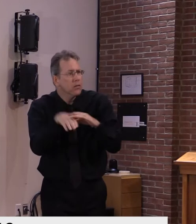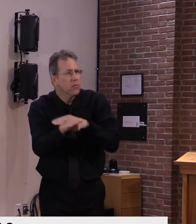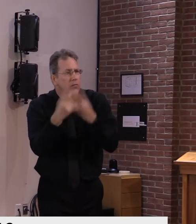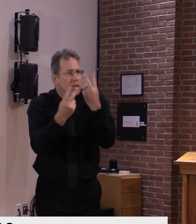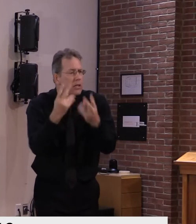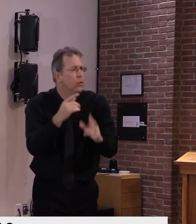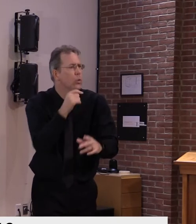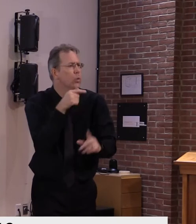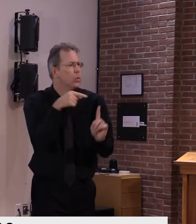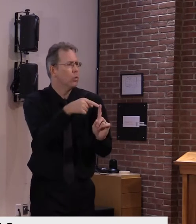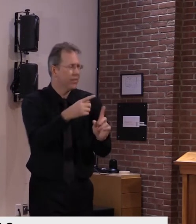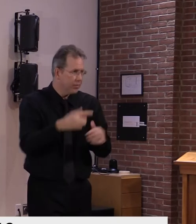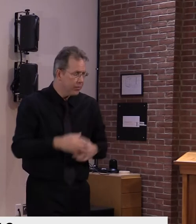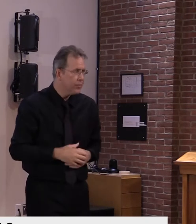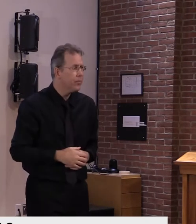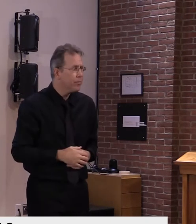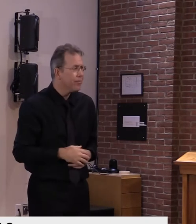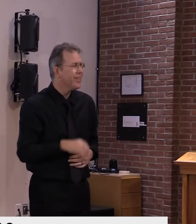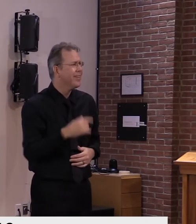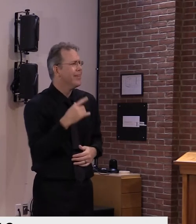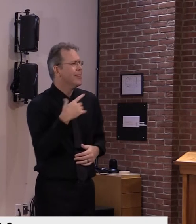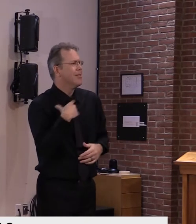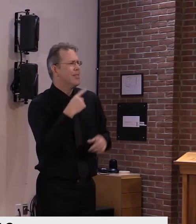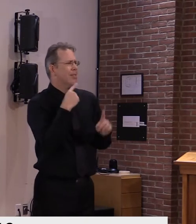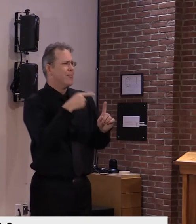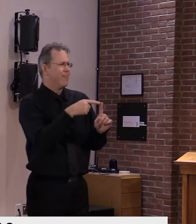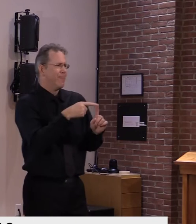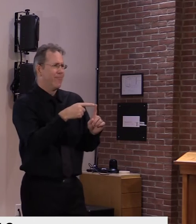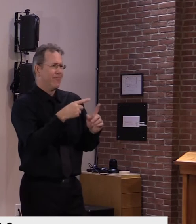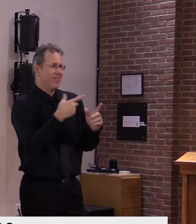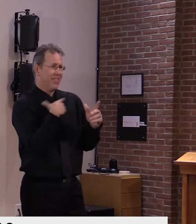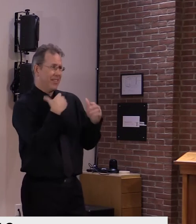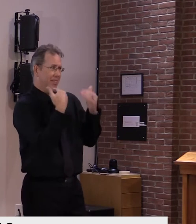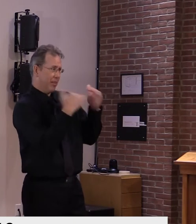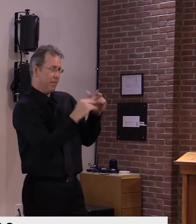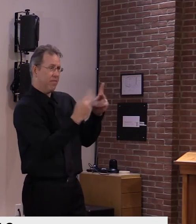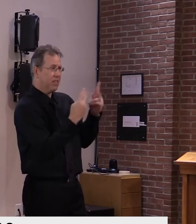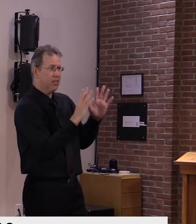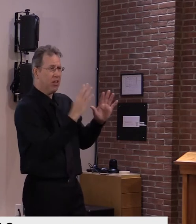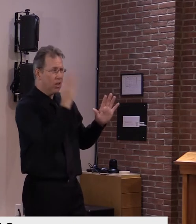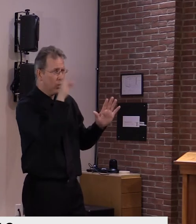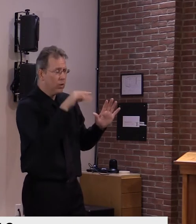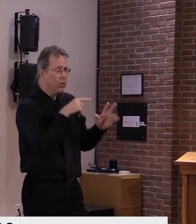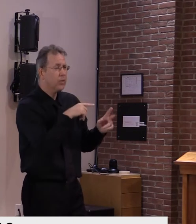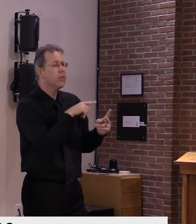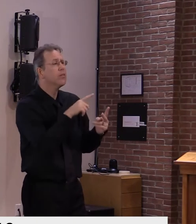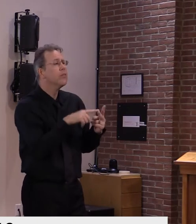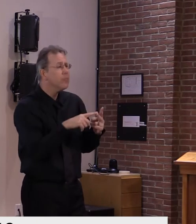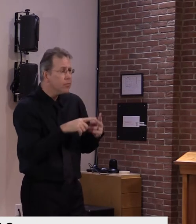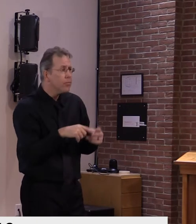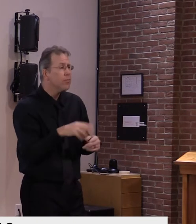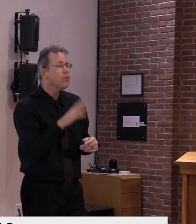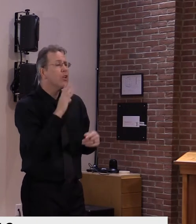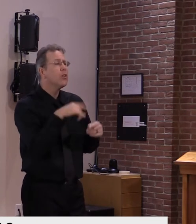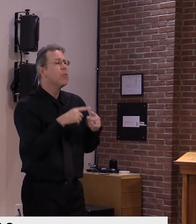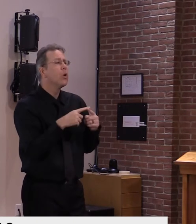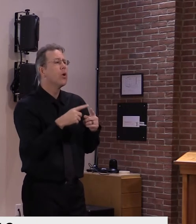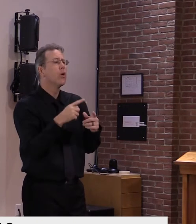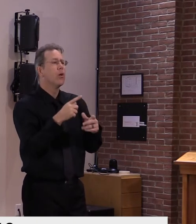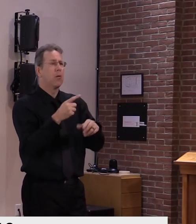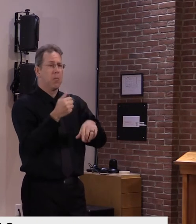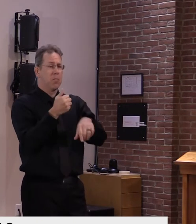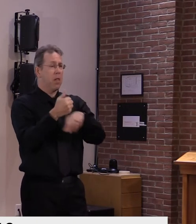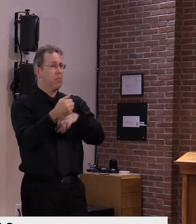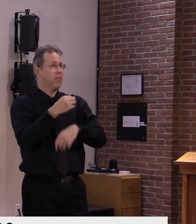increased, it's only gotten stricter. With regard to the healthcare workers, I would hate for anyone to point the fingers at the healthcare